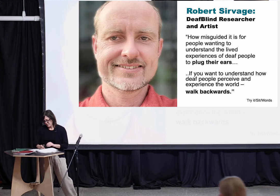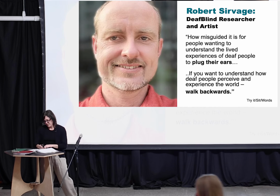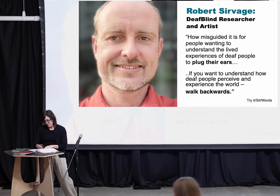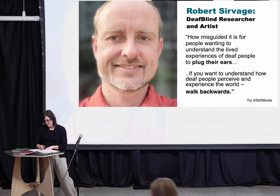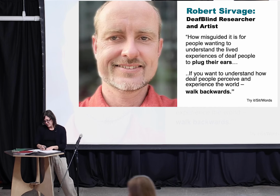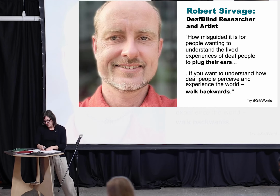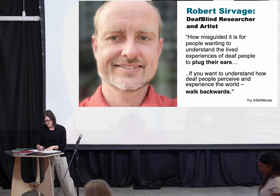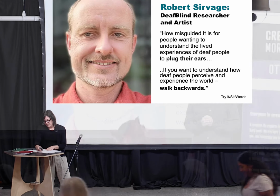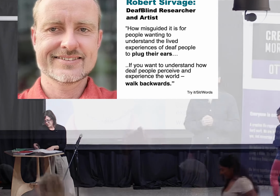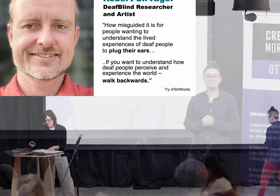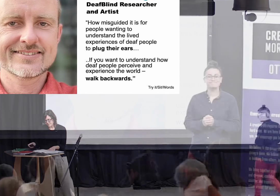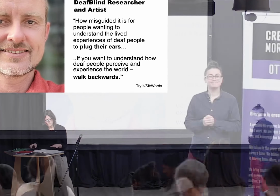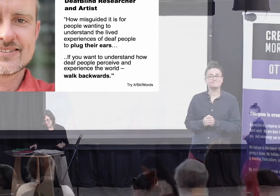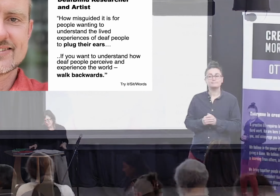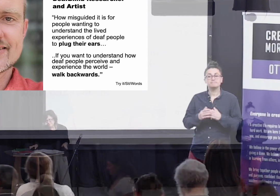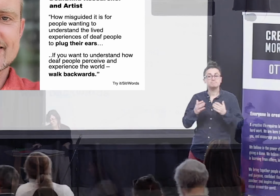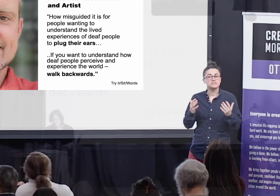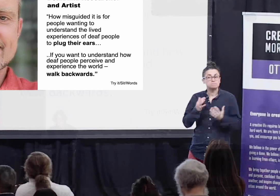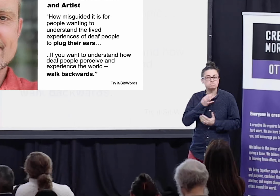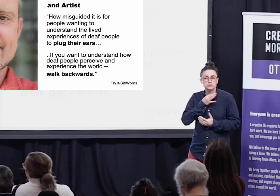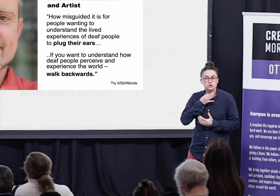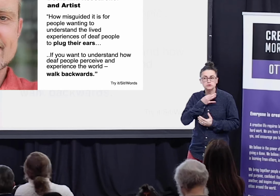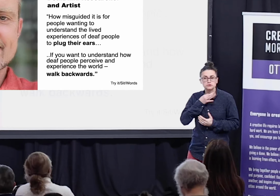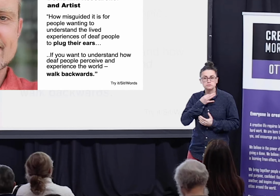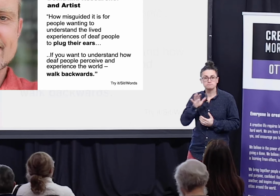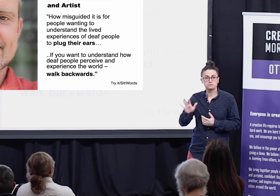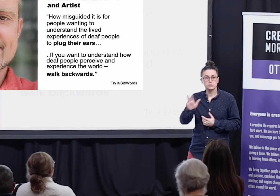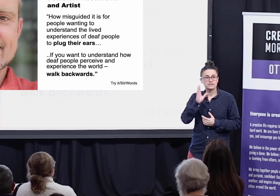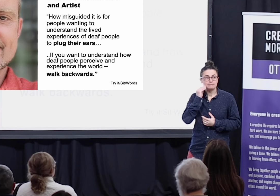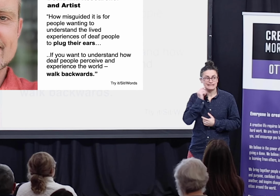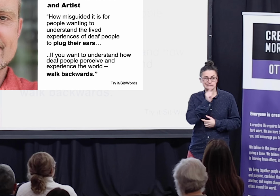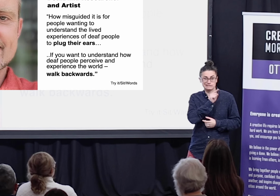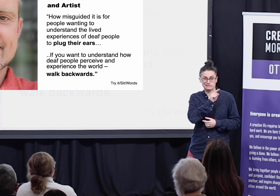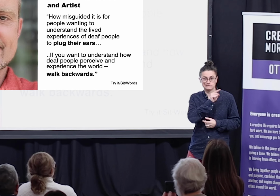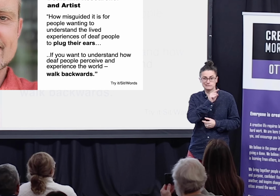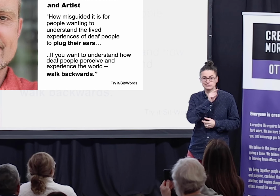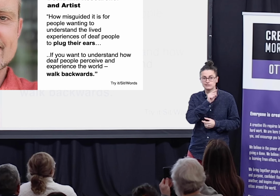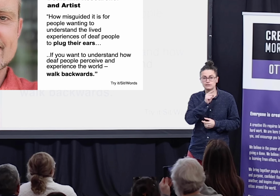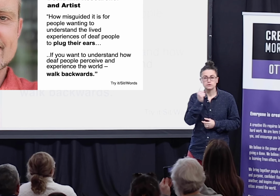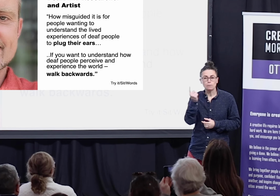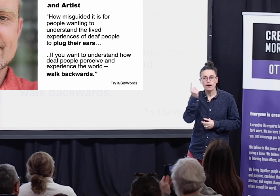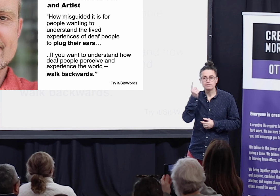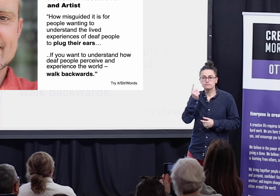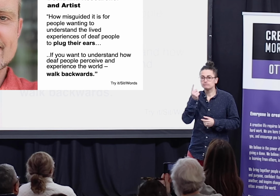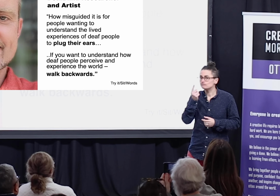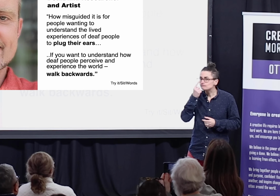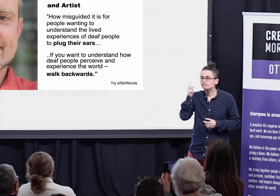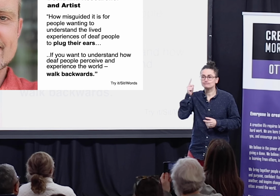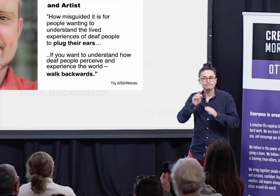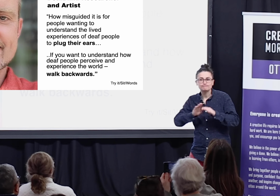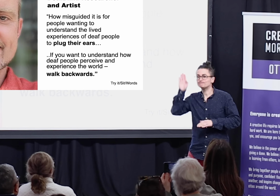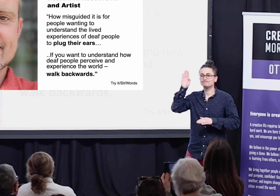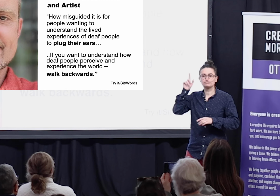So So I'm curious, what was the experience